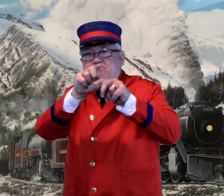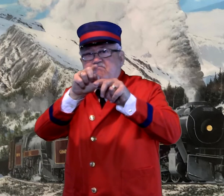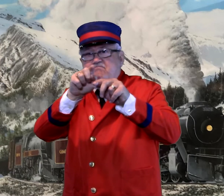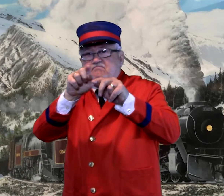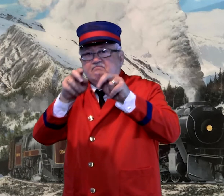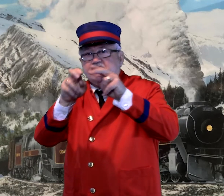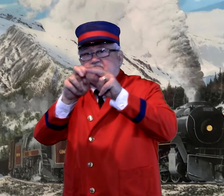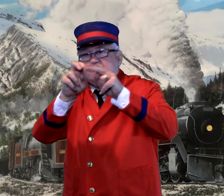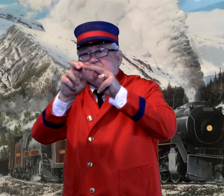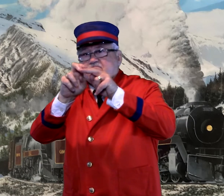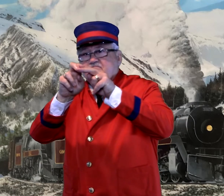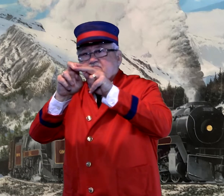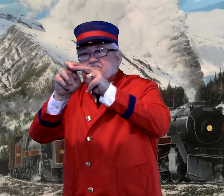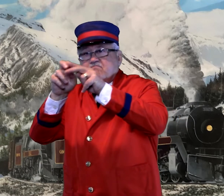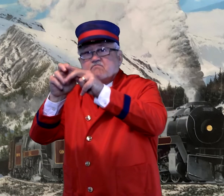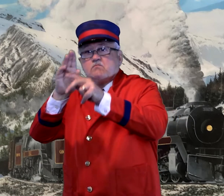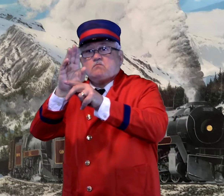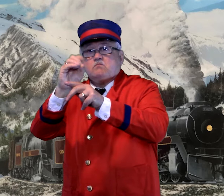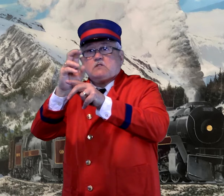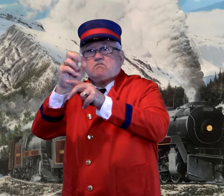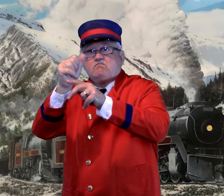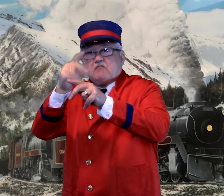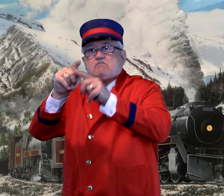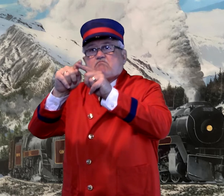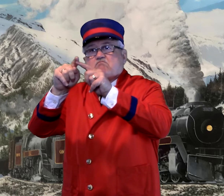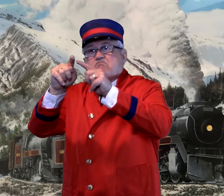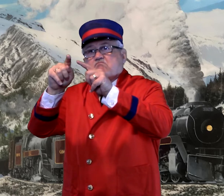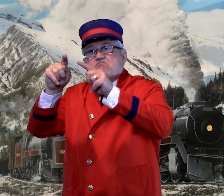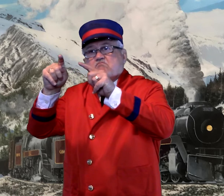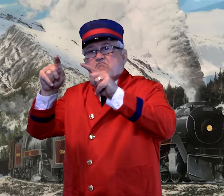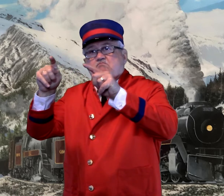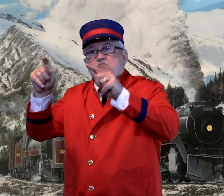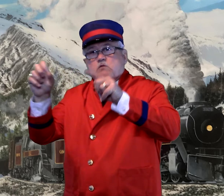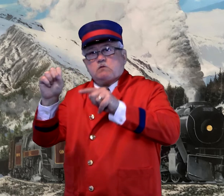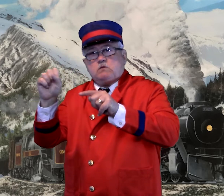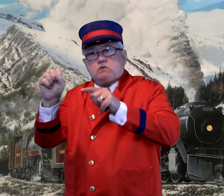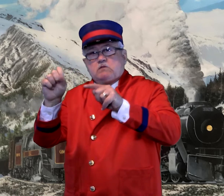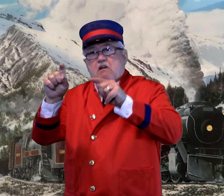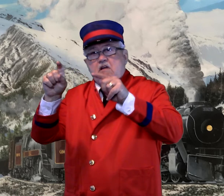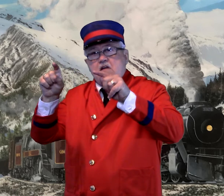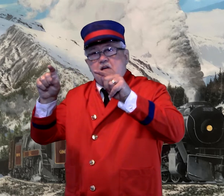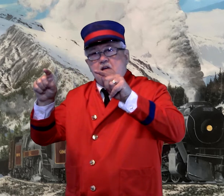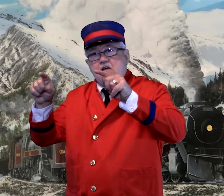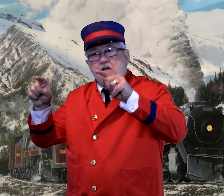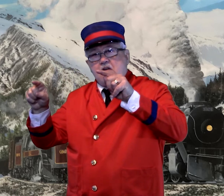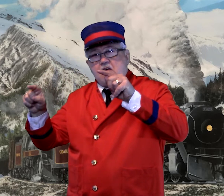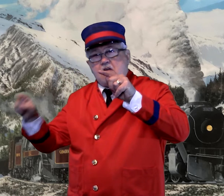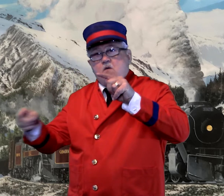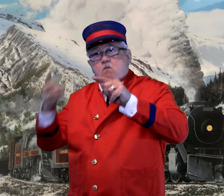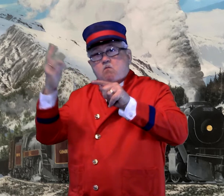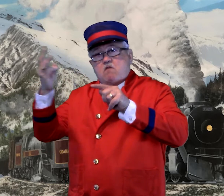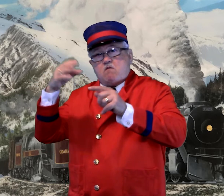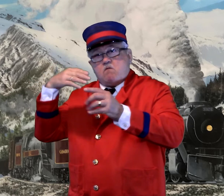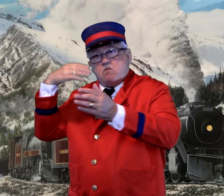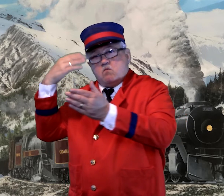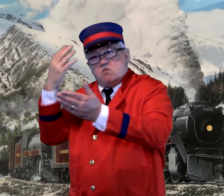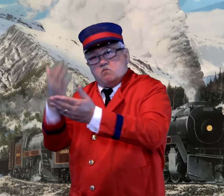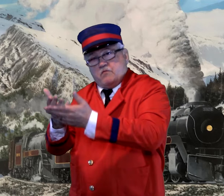The train would continue on its way over the Saskatchewan border, down through Saskatoon and on to